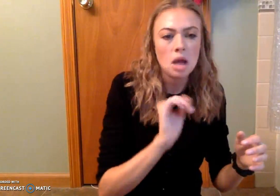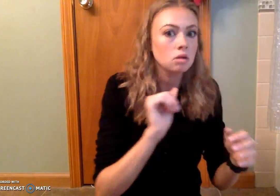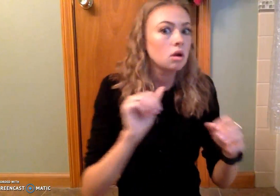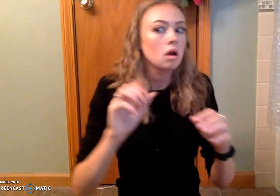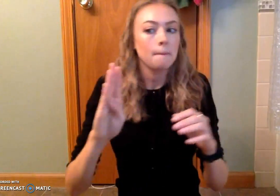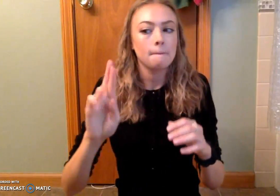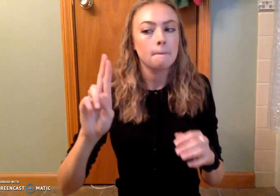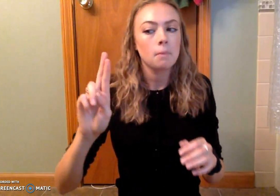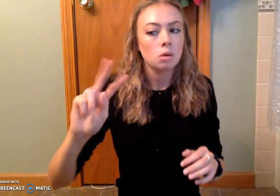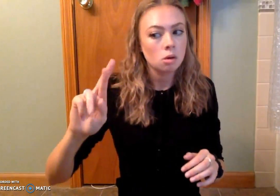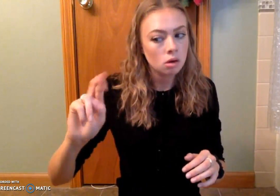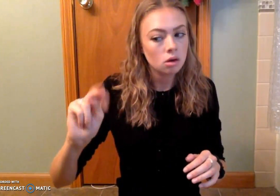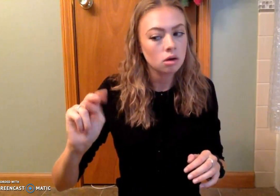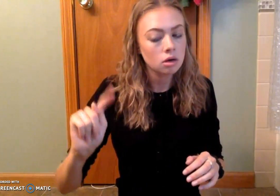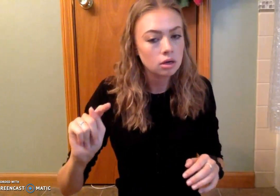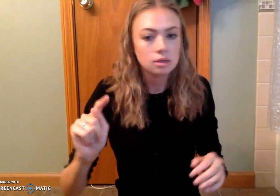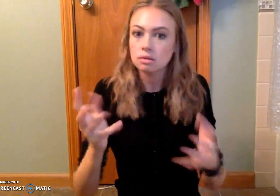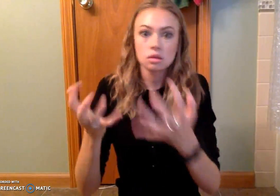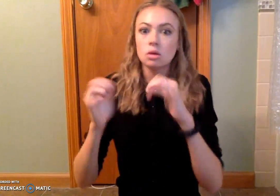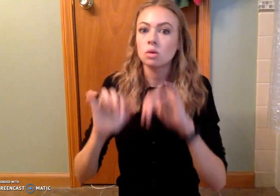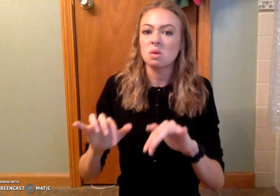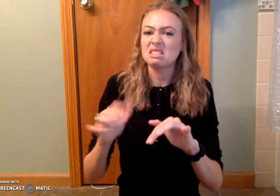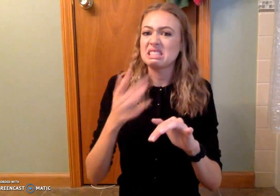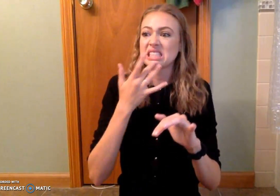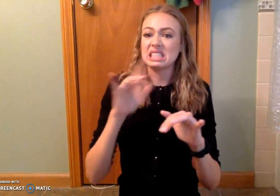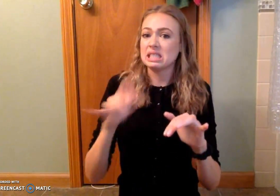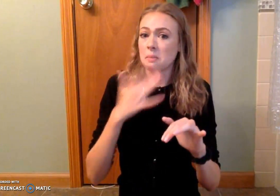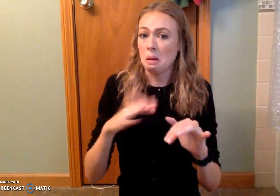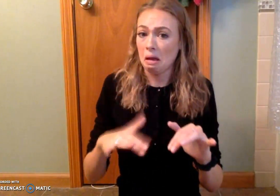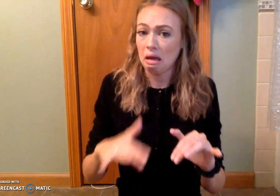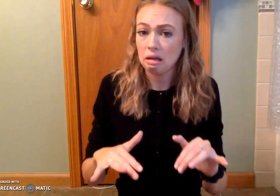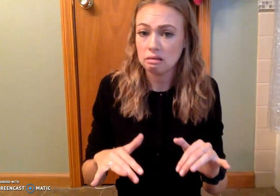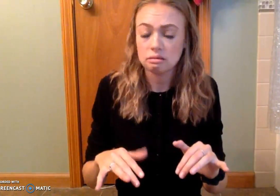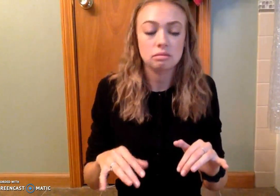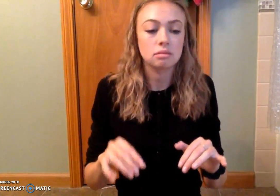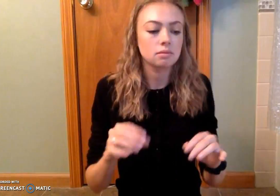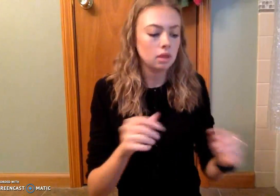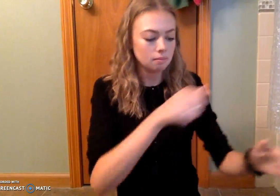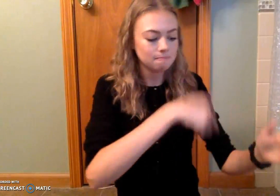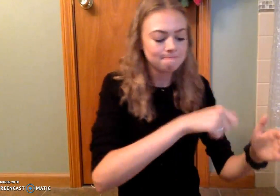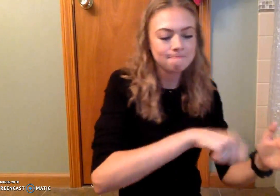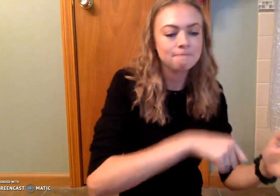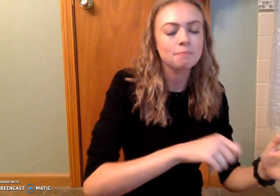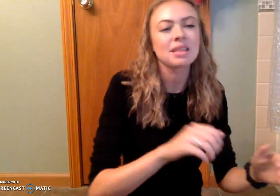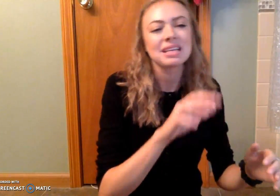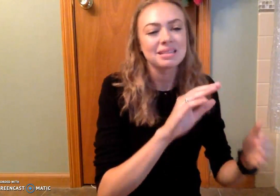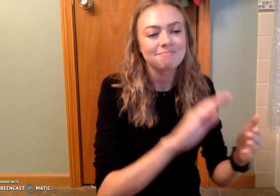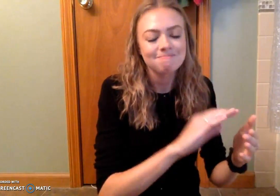usually takes around 7 minutes. So just melt your butter. Go ahead and put your garlic and onion in there and saute it for